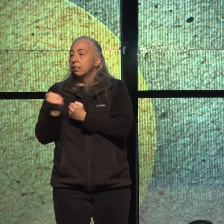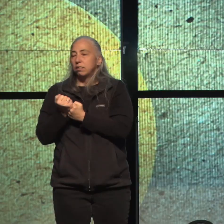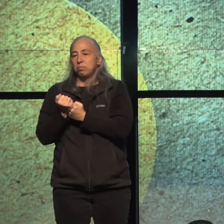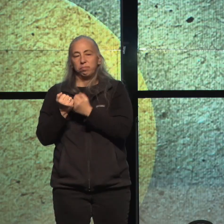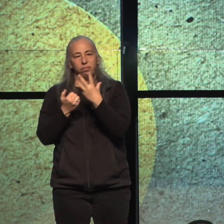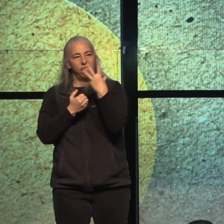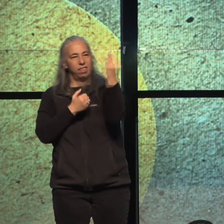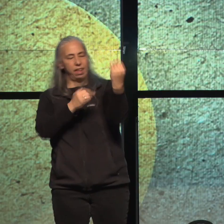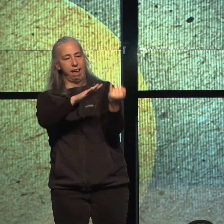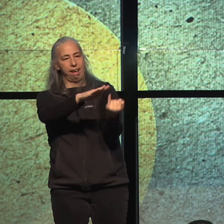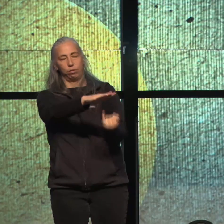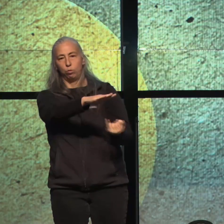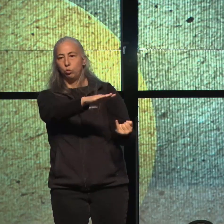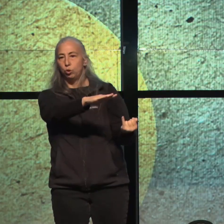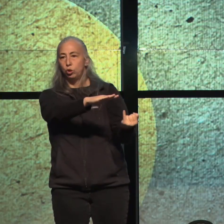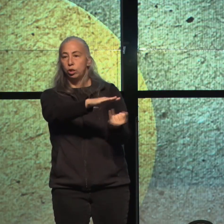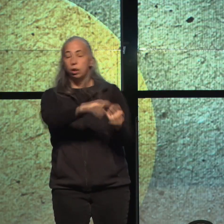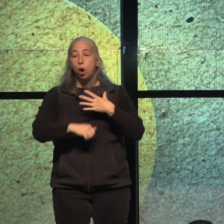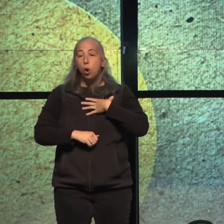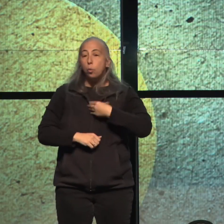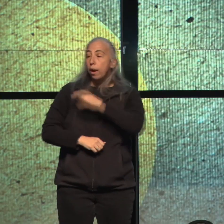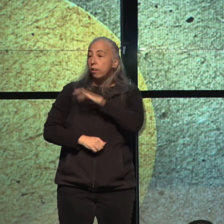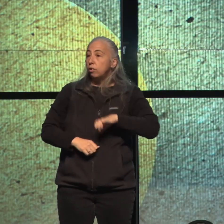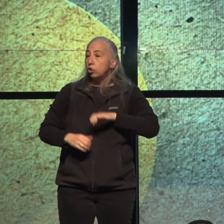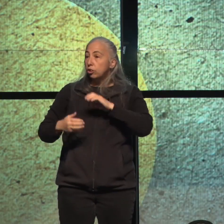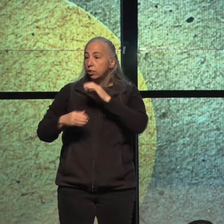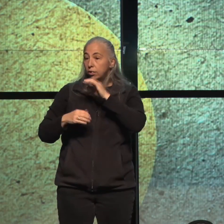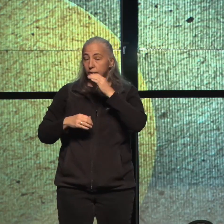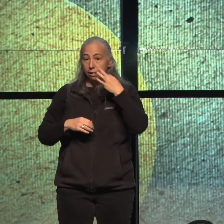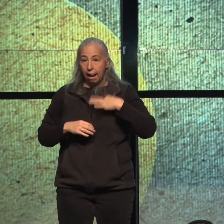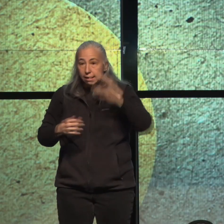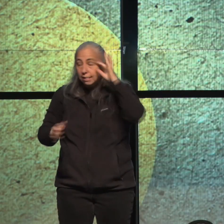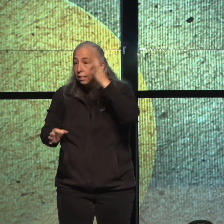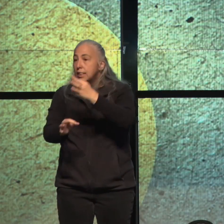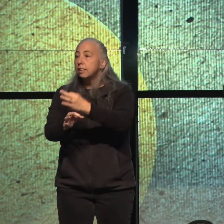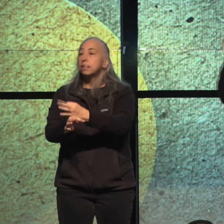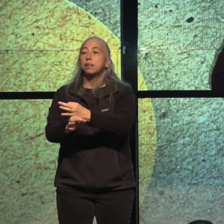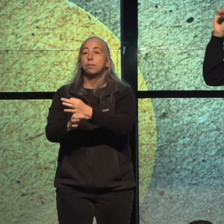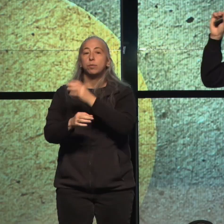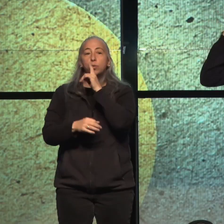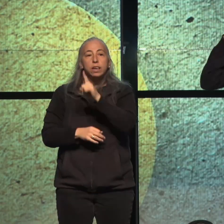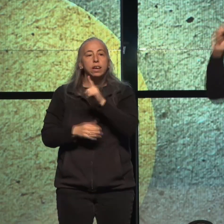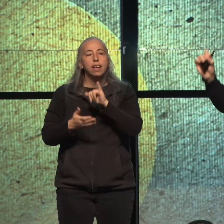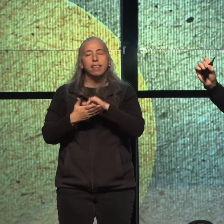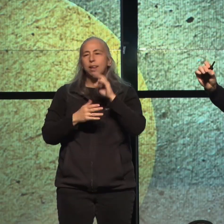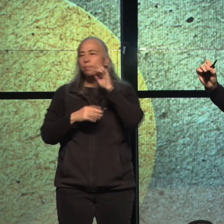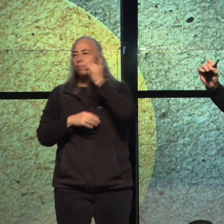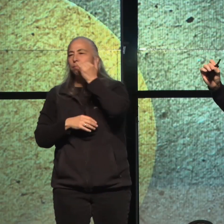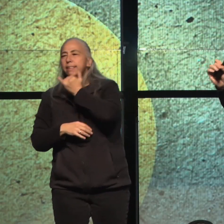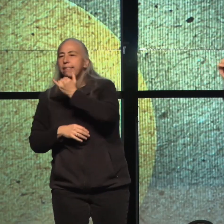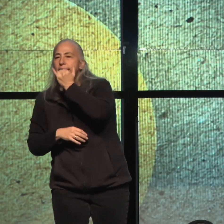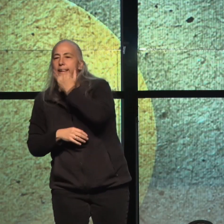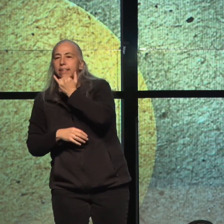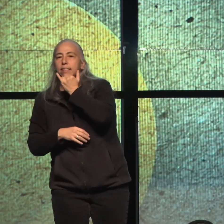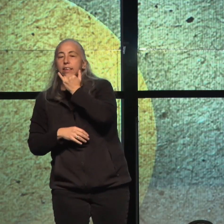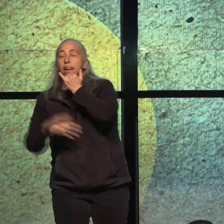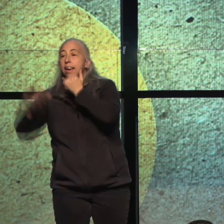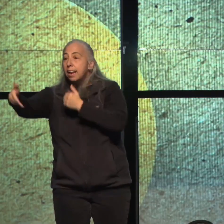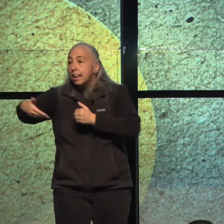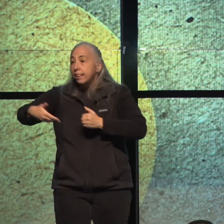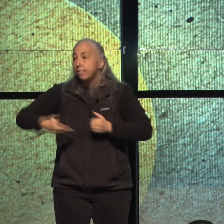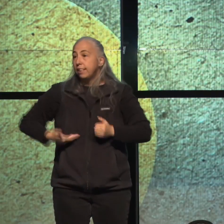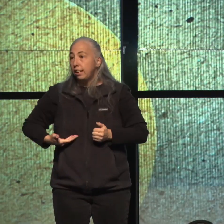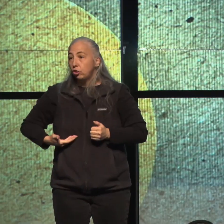think white Christian nationalism, religion oftentimes in general, will mistake the idea of invitation for